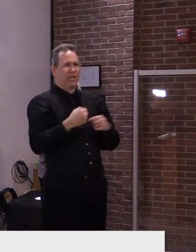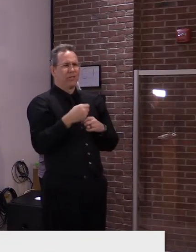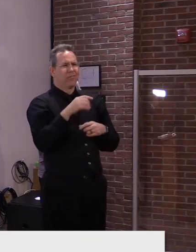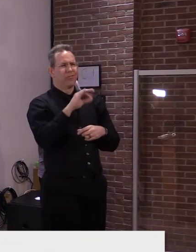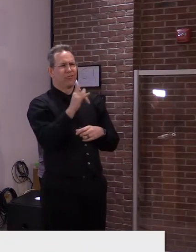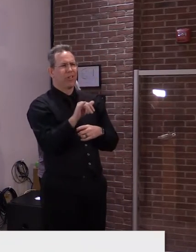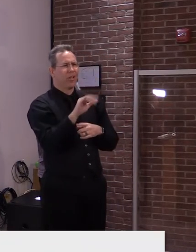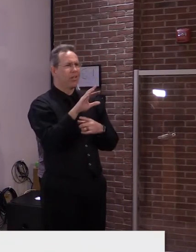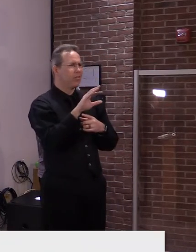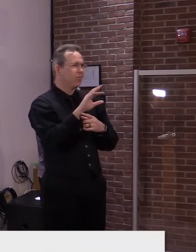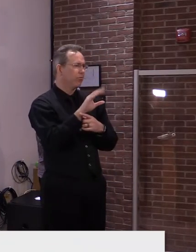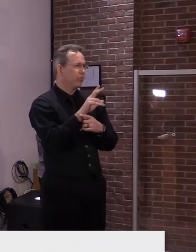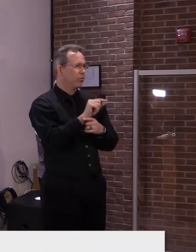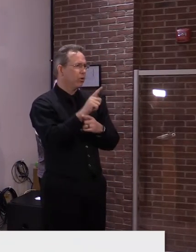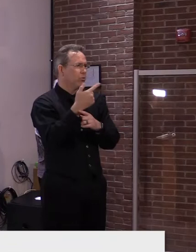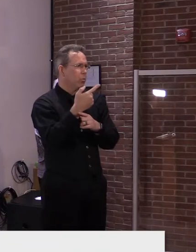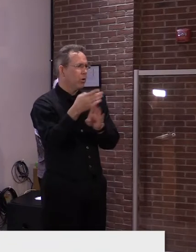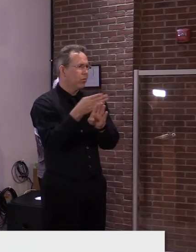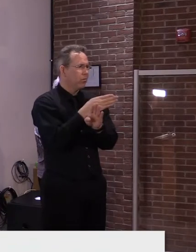surplus.